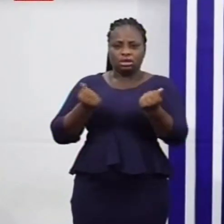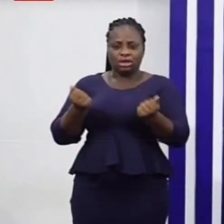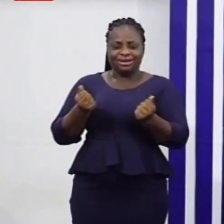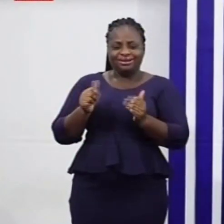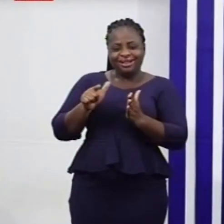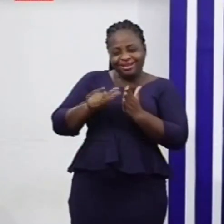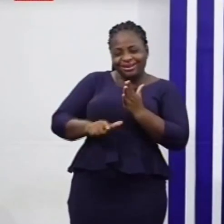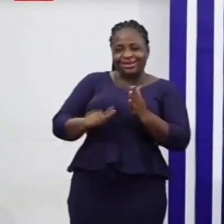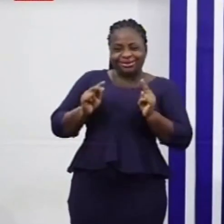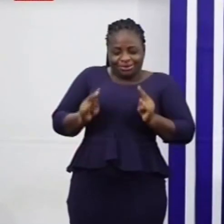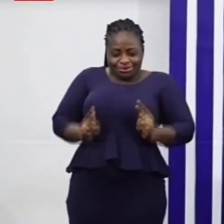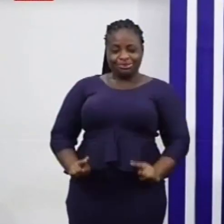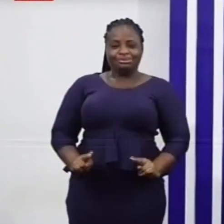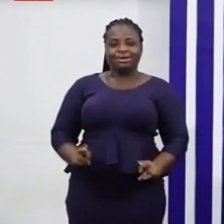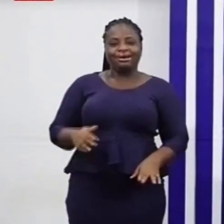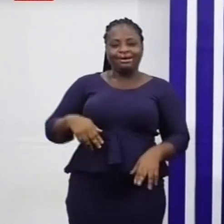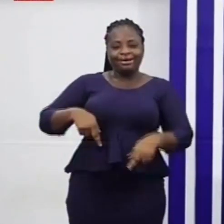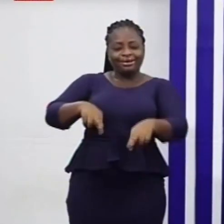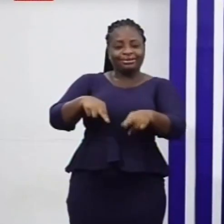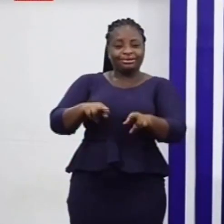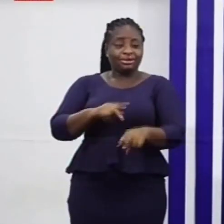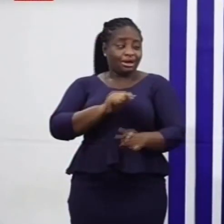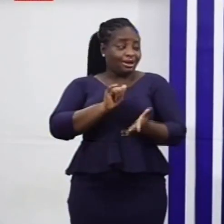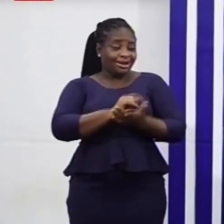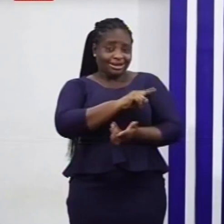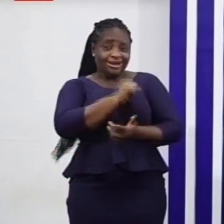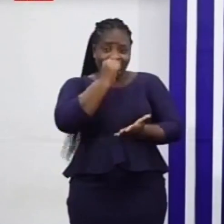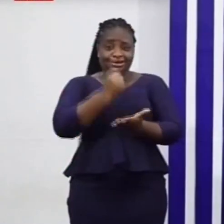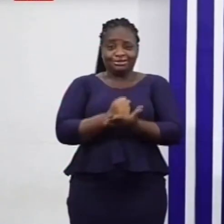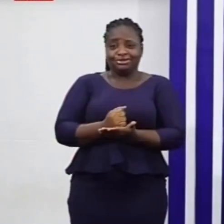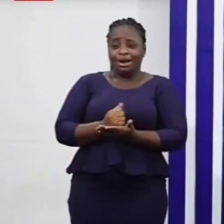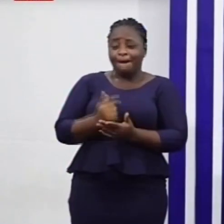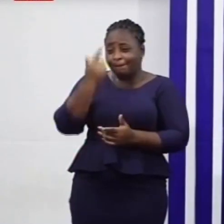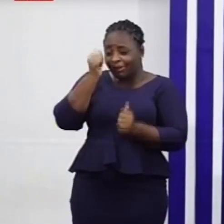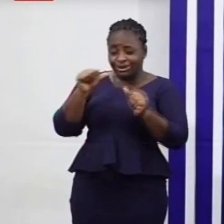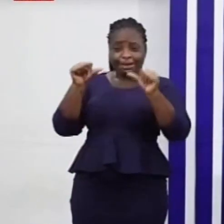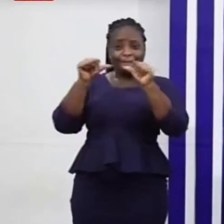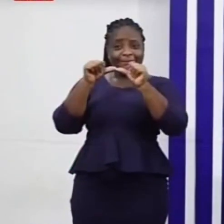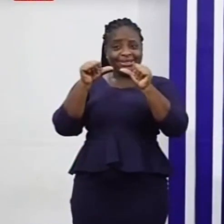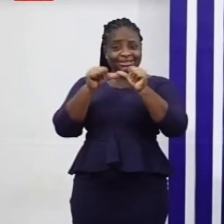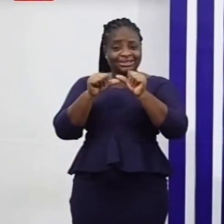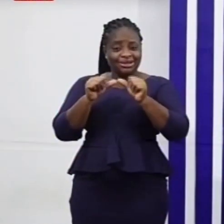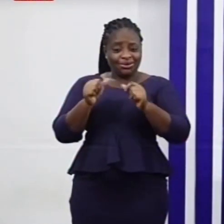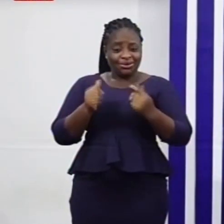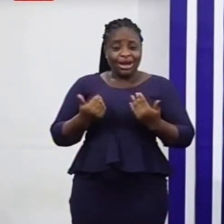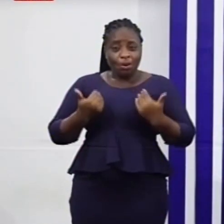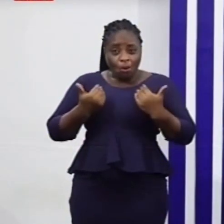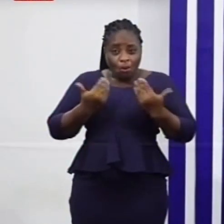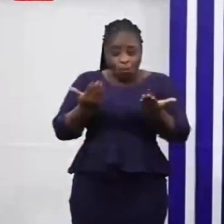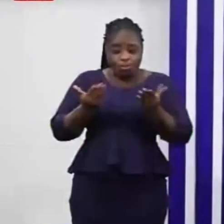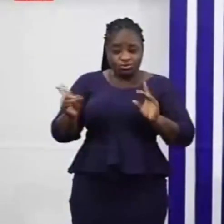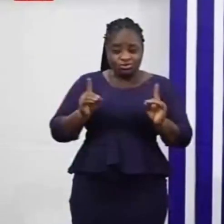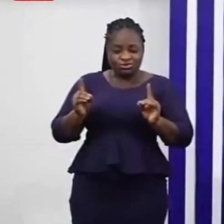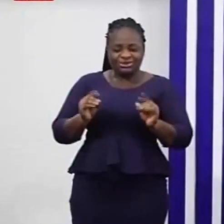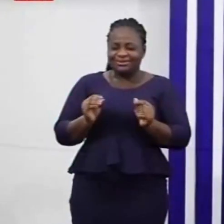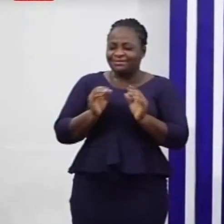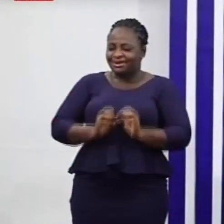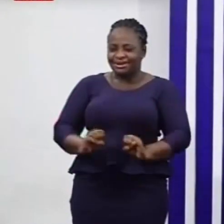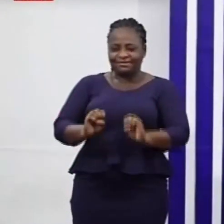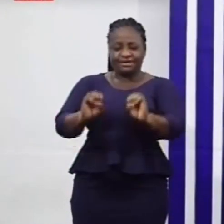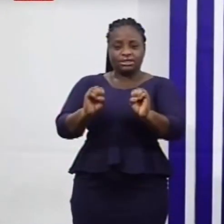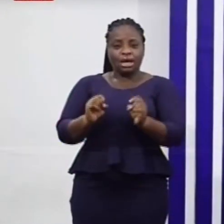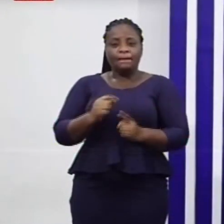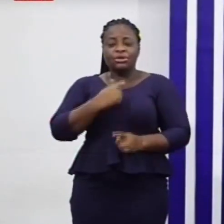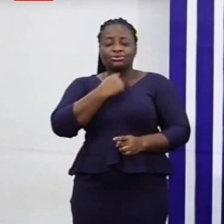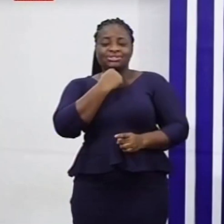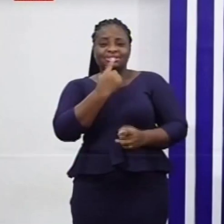beings on the roads. That one I can assure you, because the measures we put in place is very effective. I must also